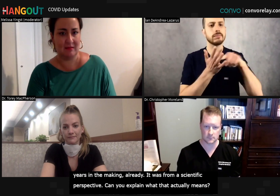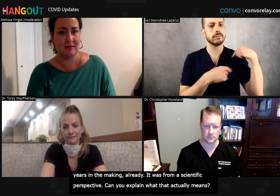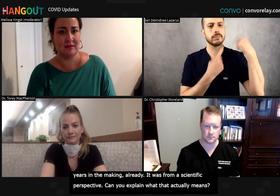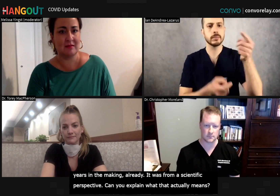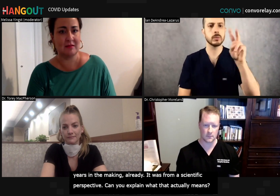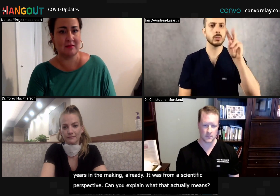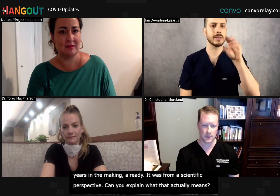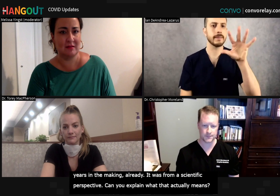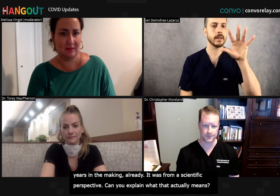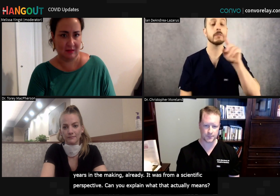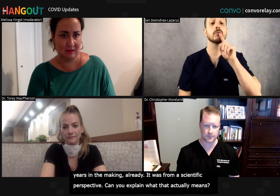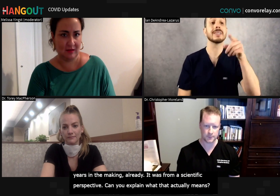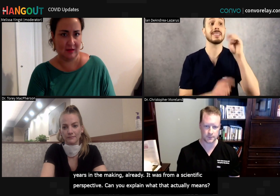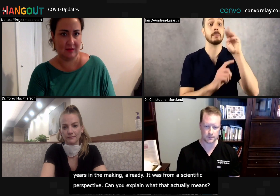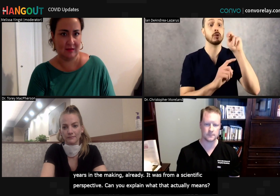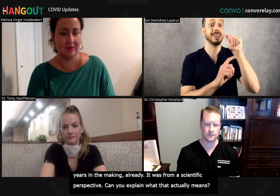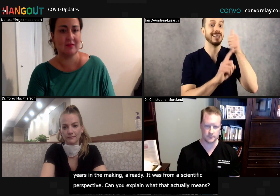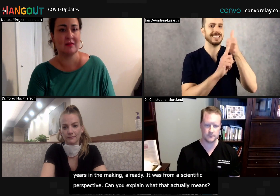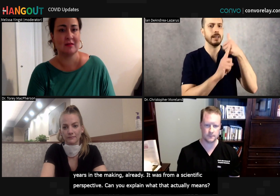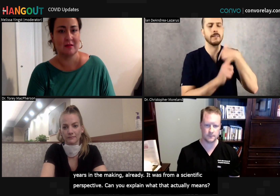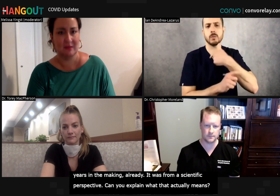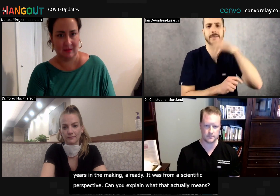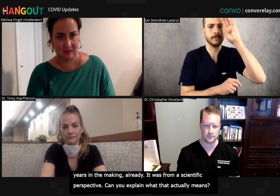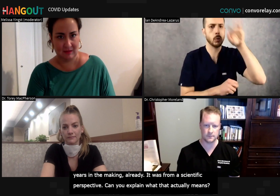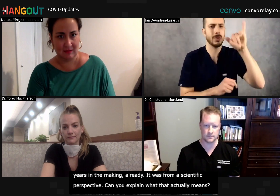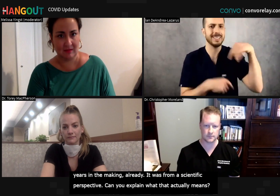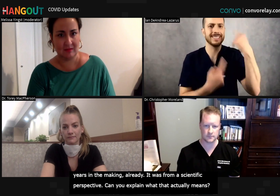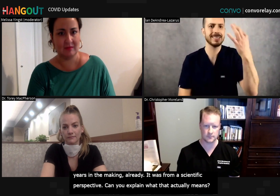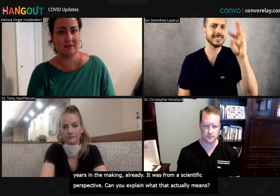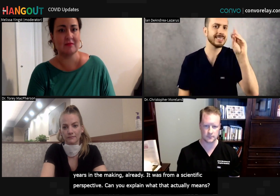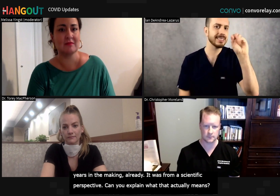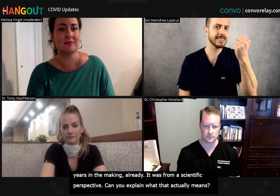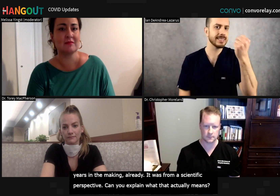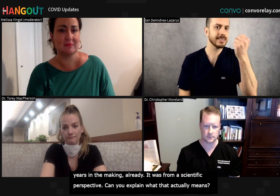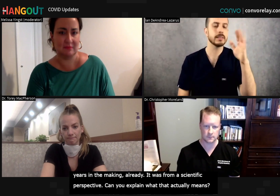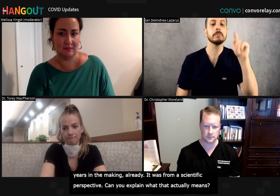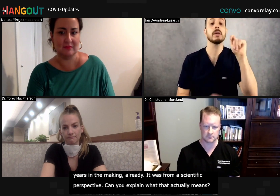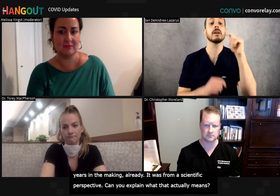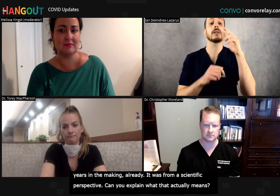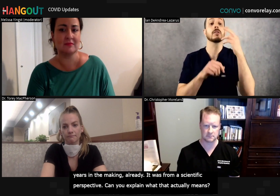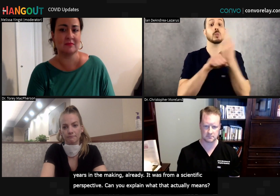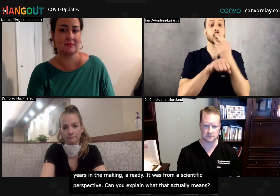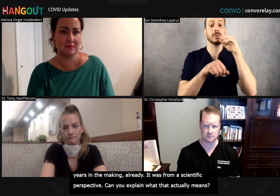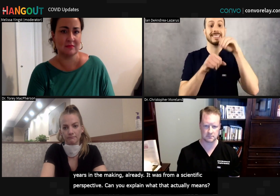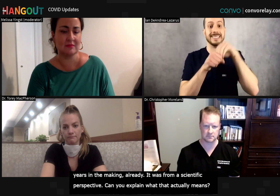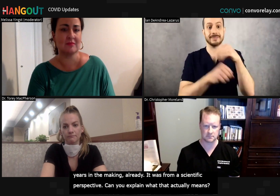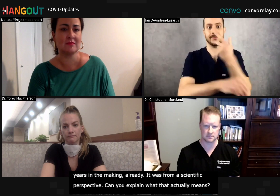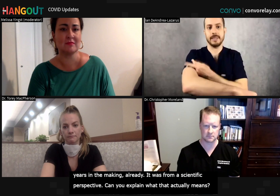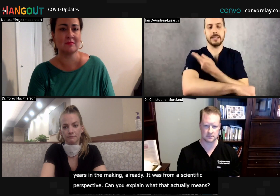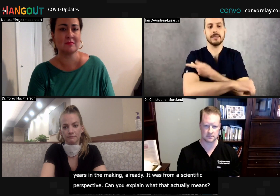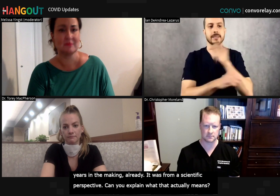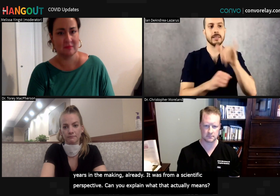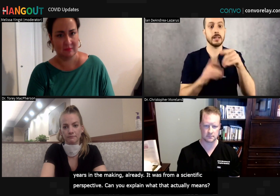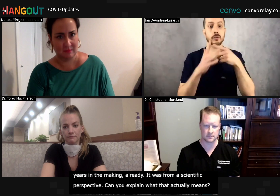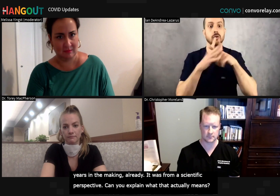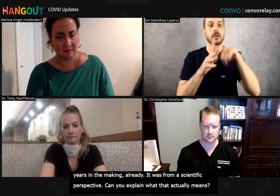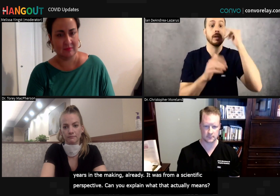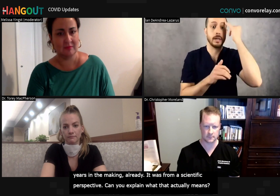Sure. Yeah. So this mRNA vaccine has been studied for many years. We've known about mRNA since the 1960s. Use